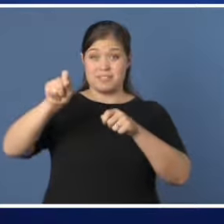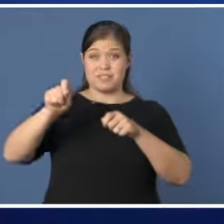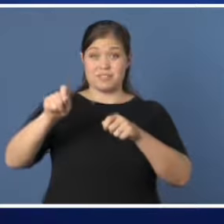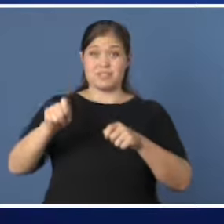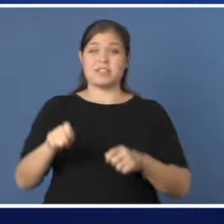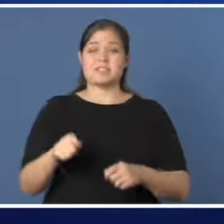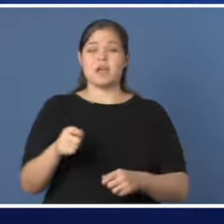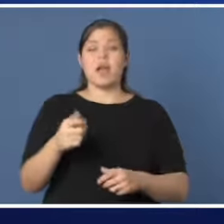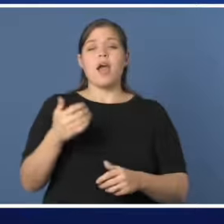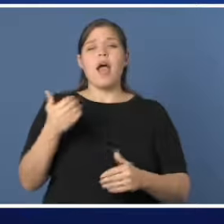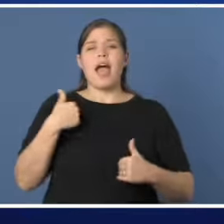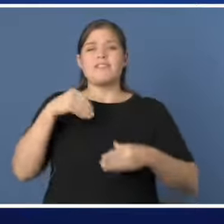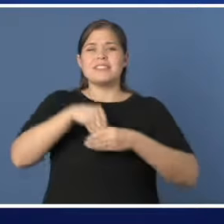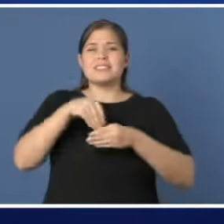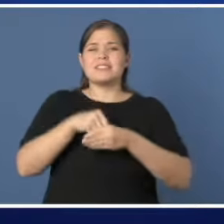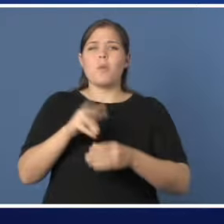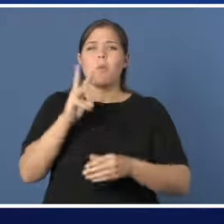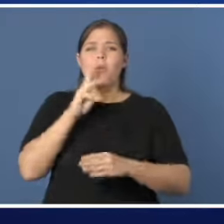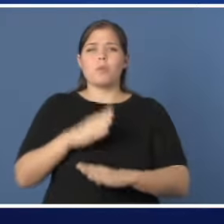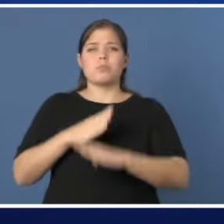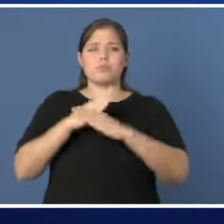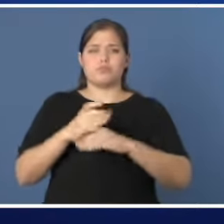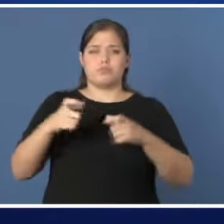Matches in a waterproof container.